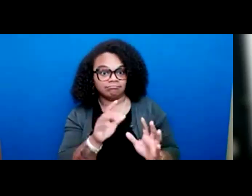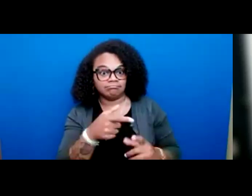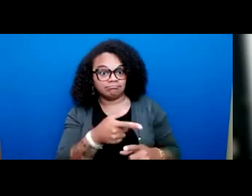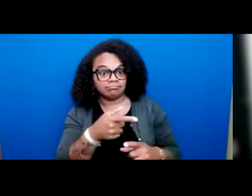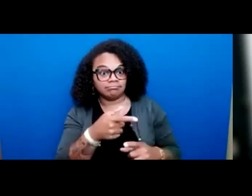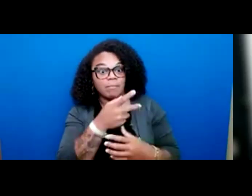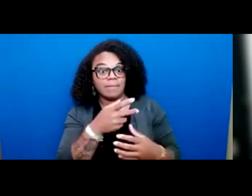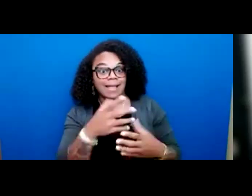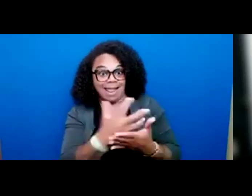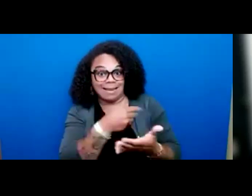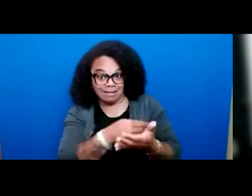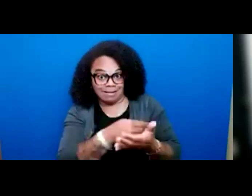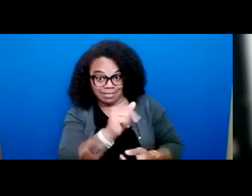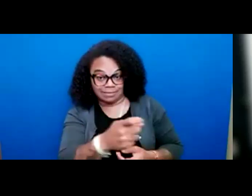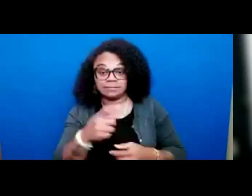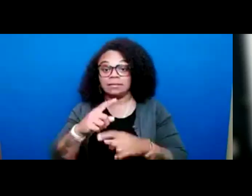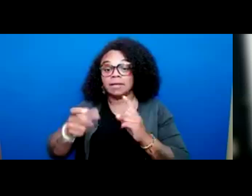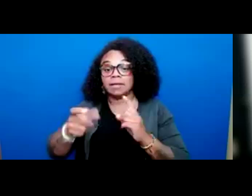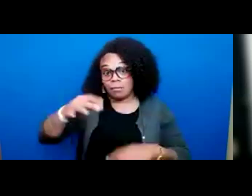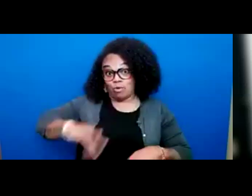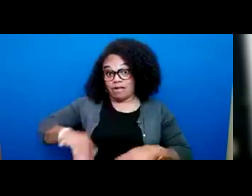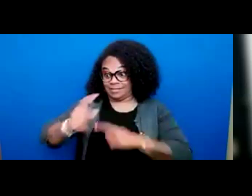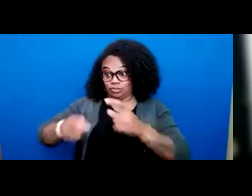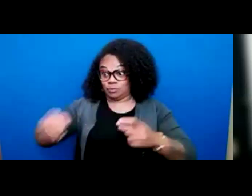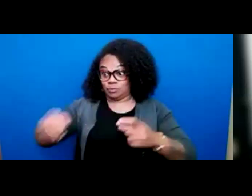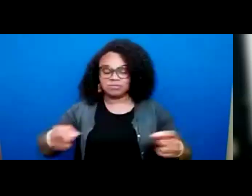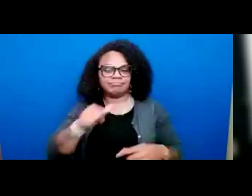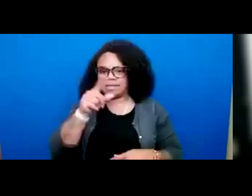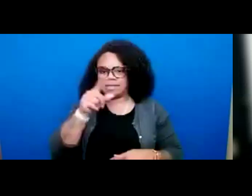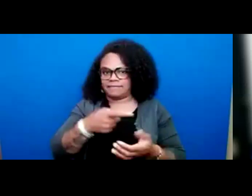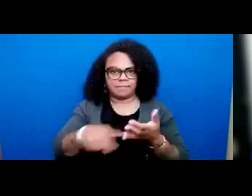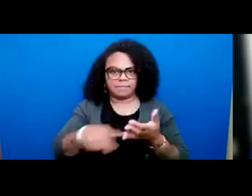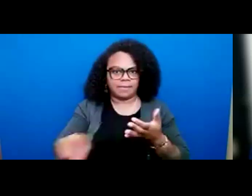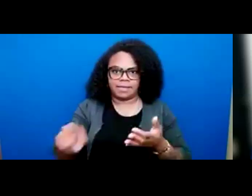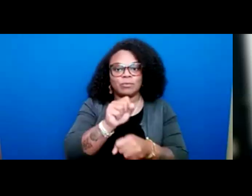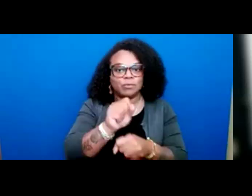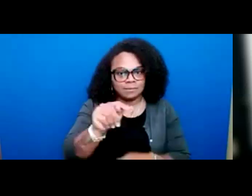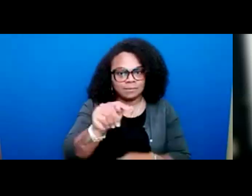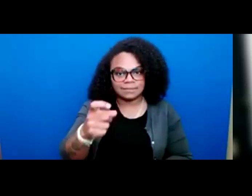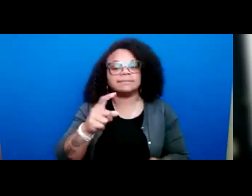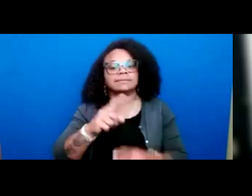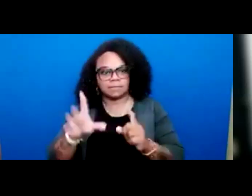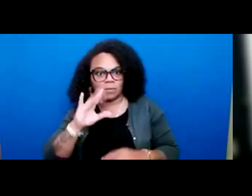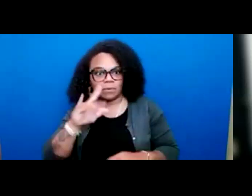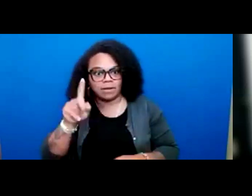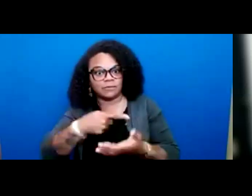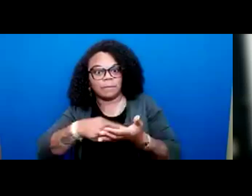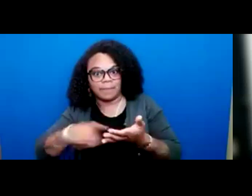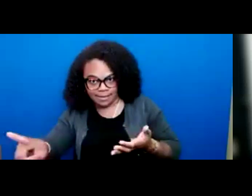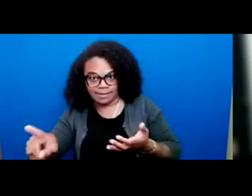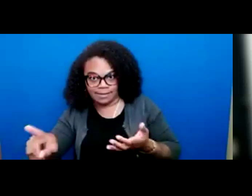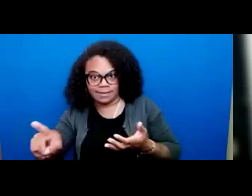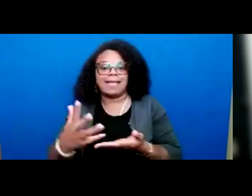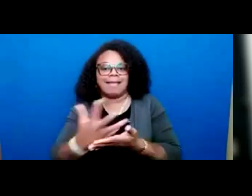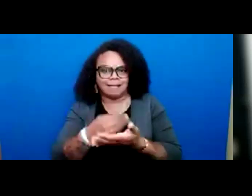subject to self-employment tax, but they are subject to income tax. So S corporations they